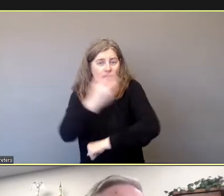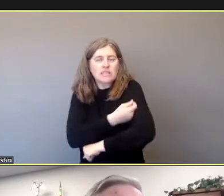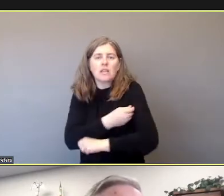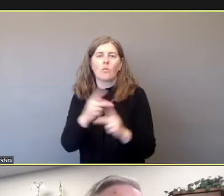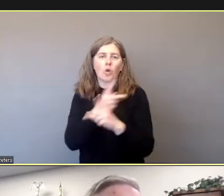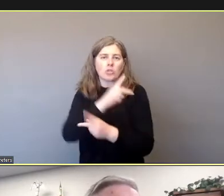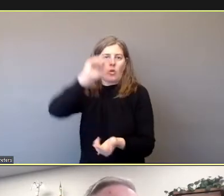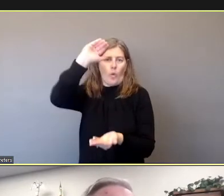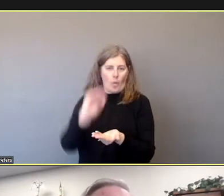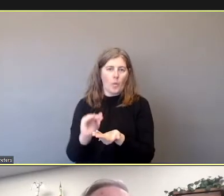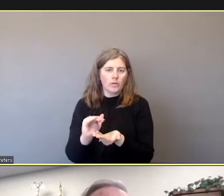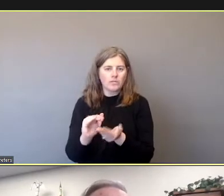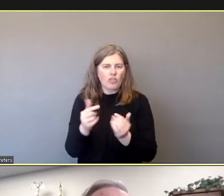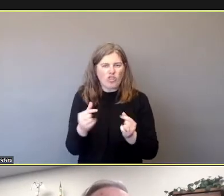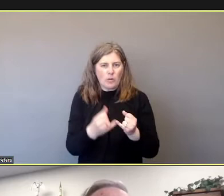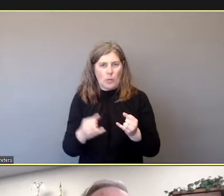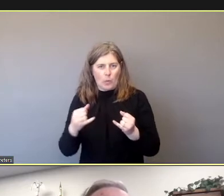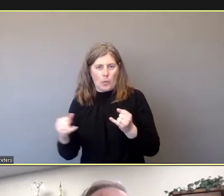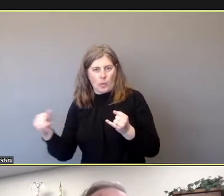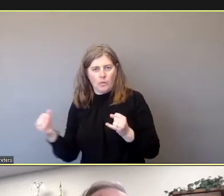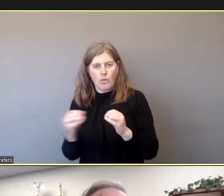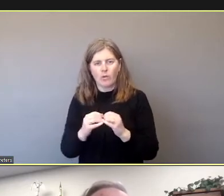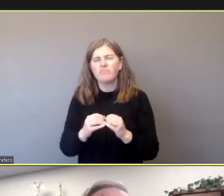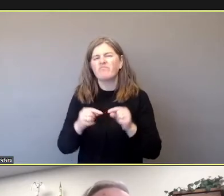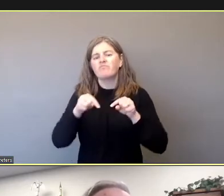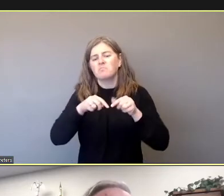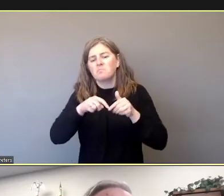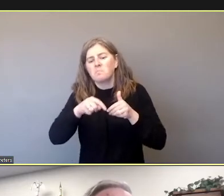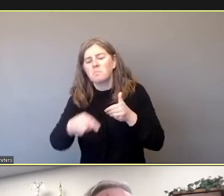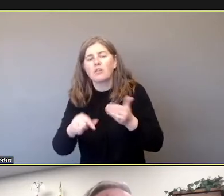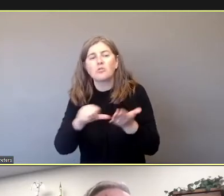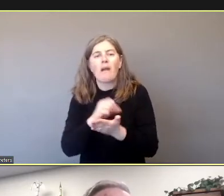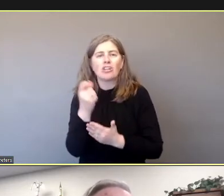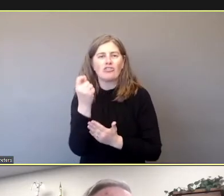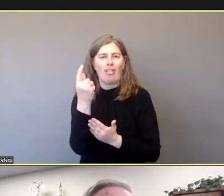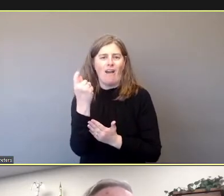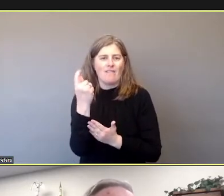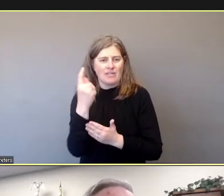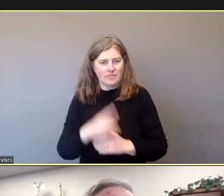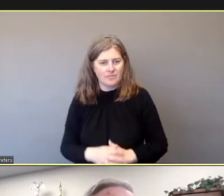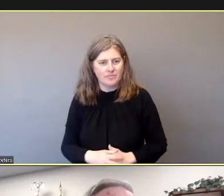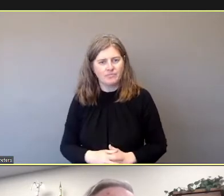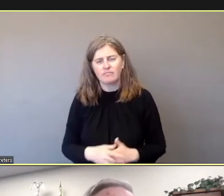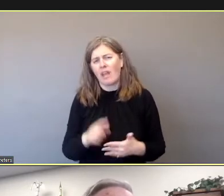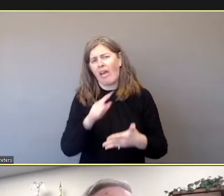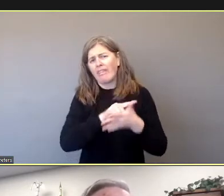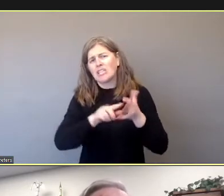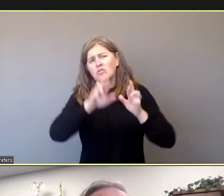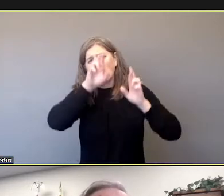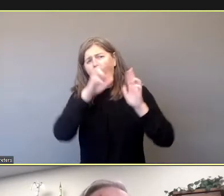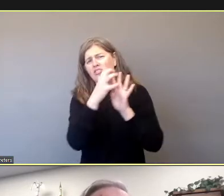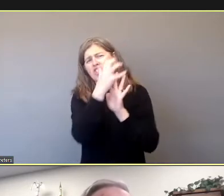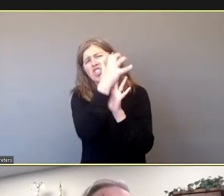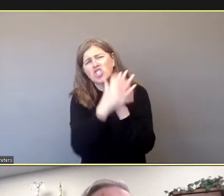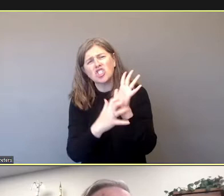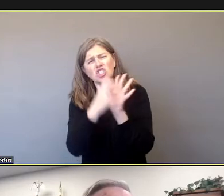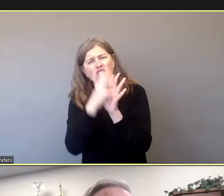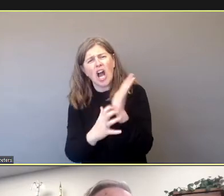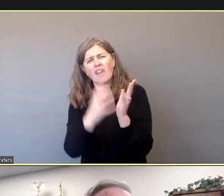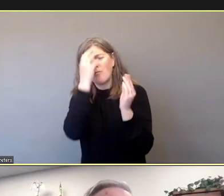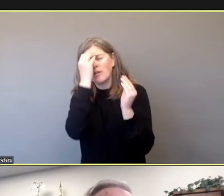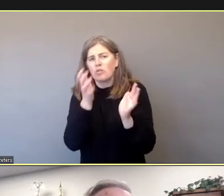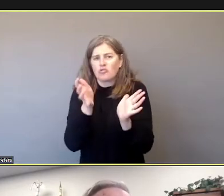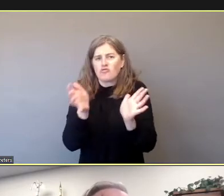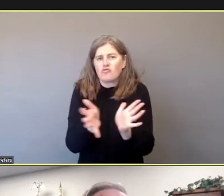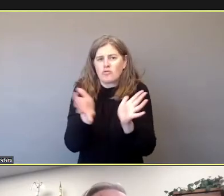next, let's go to page 11 and then we'll get back and finish up here. Lots of valuable information in here. We encourage you, we had a lot